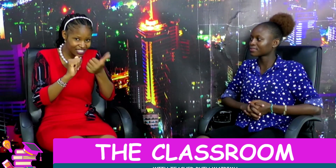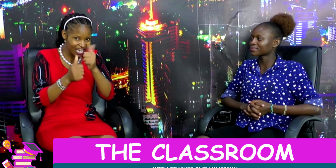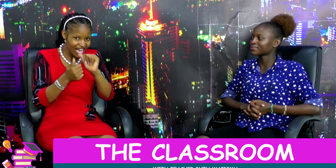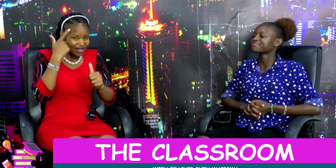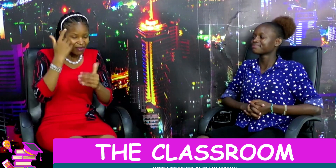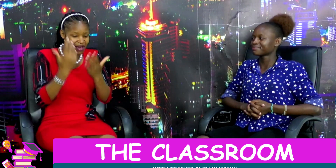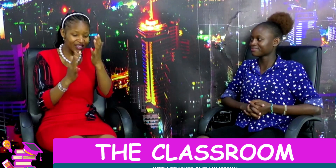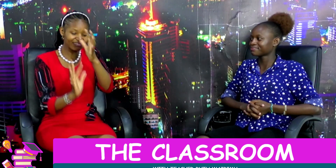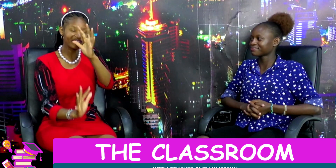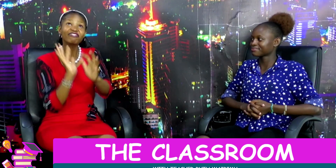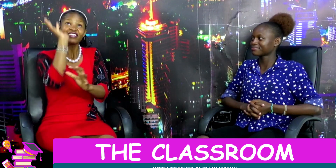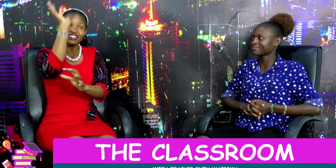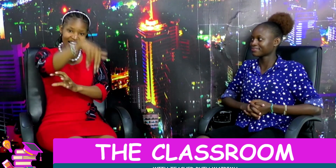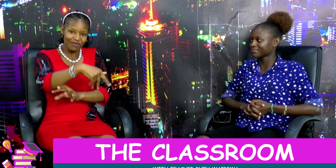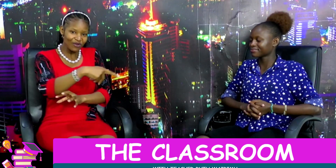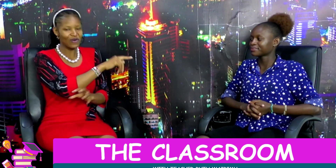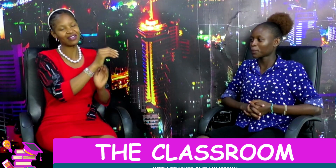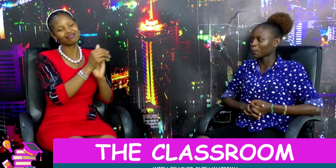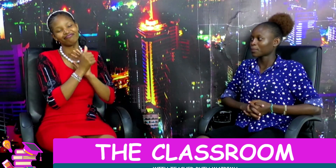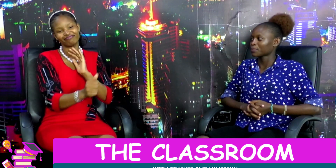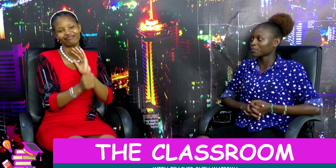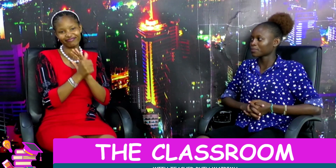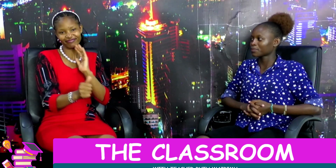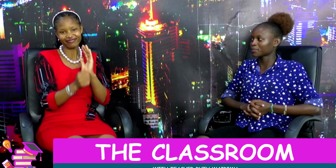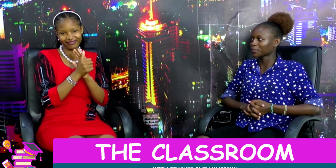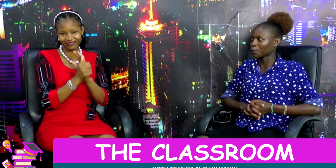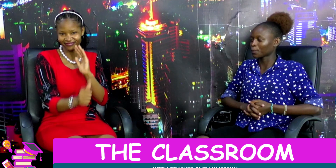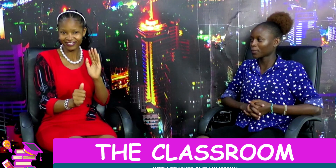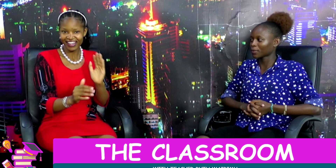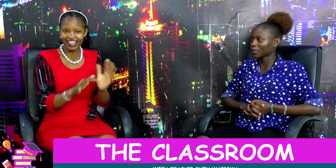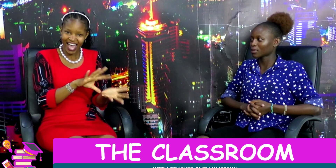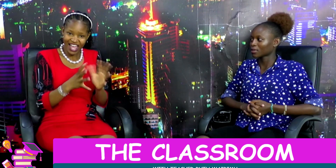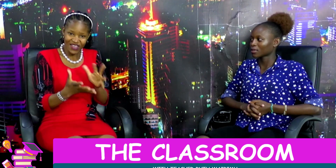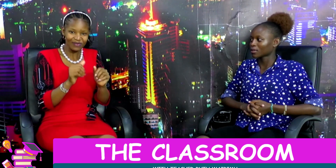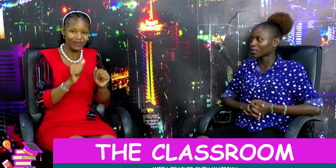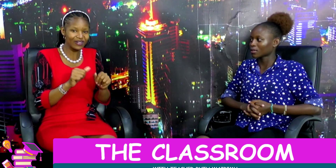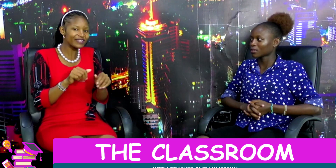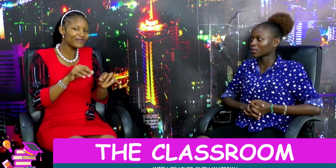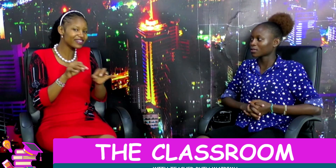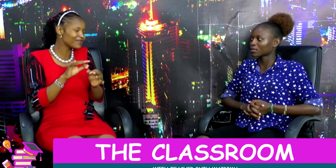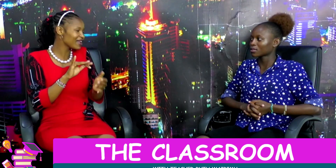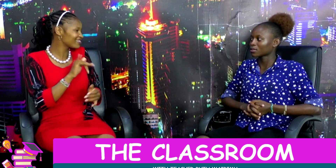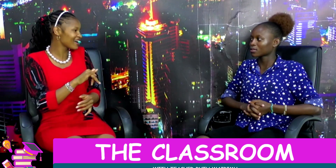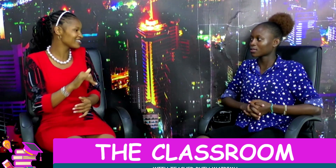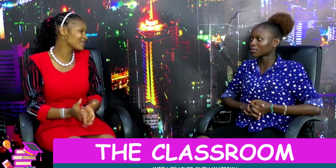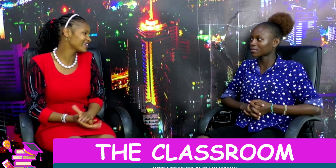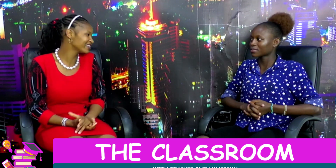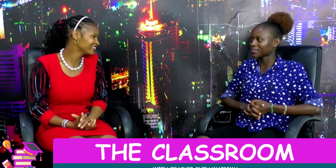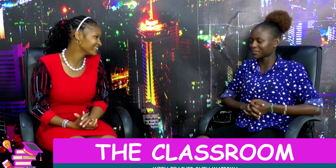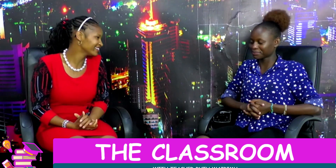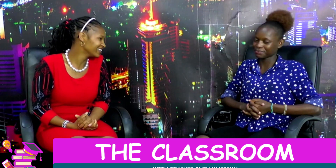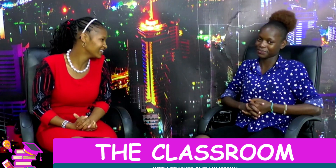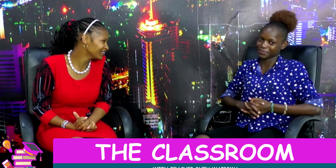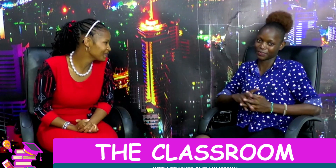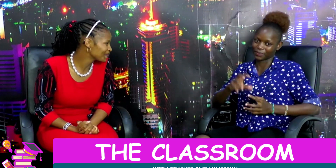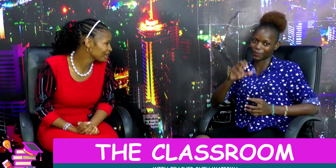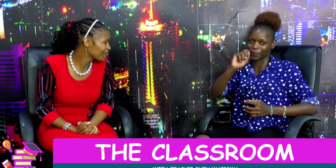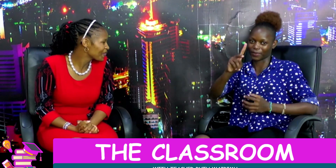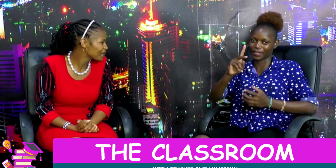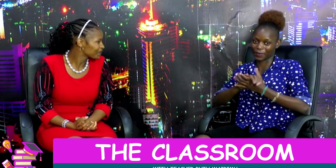how the sport that she plays, which is basketball. Maybe she can tell us more about how she even got to the